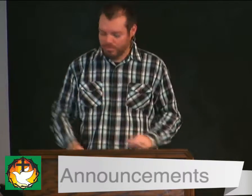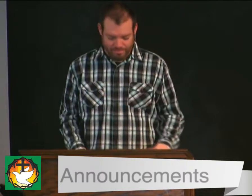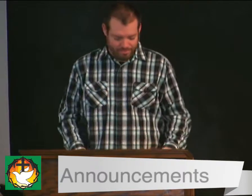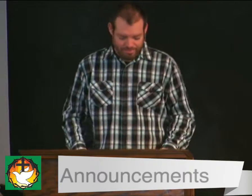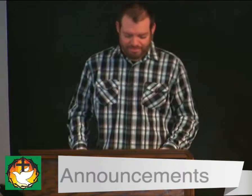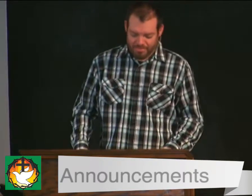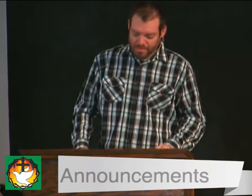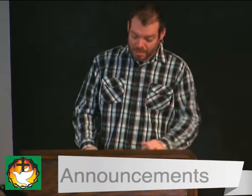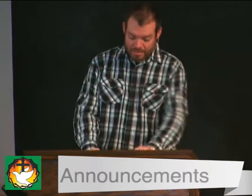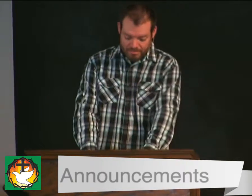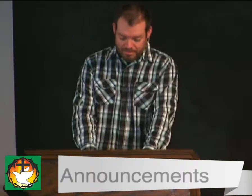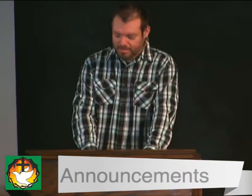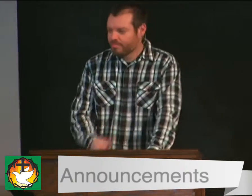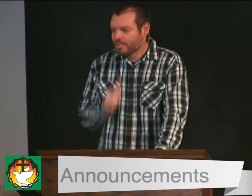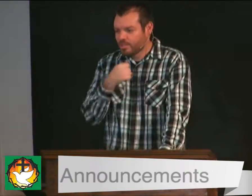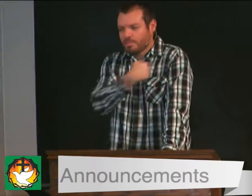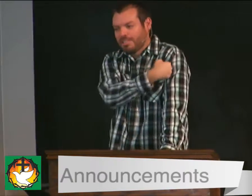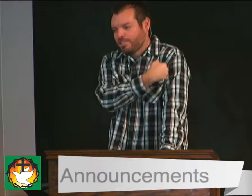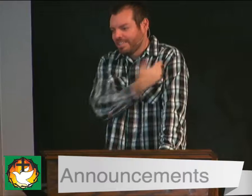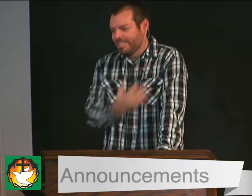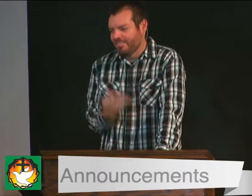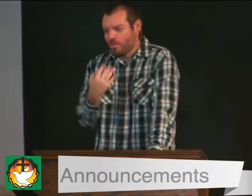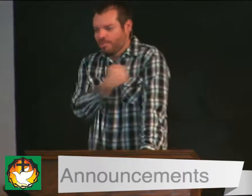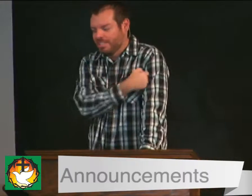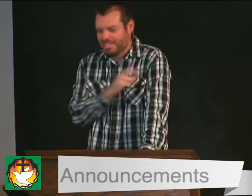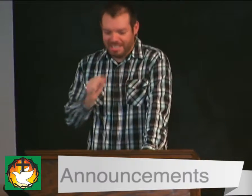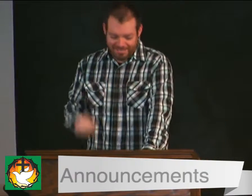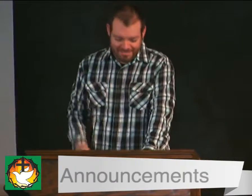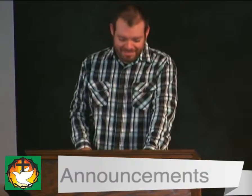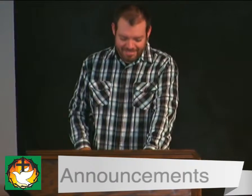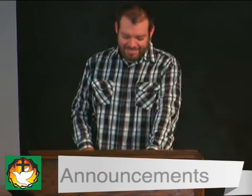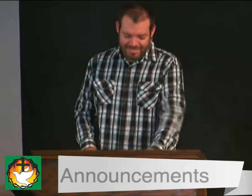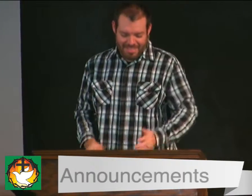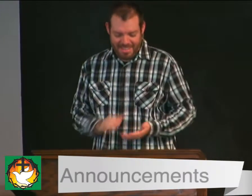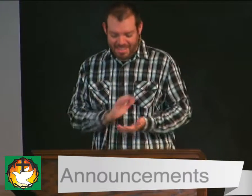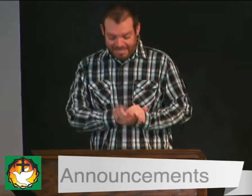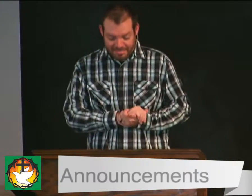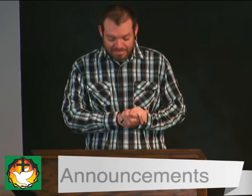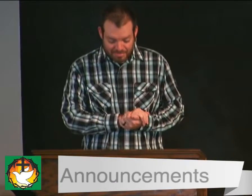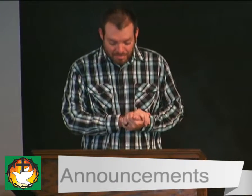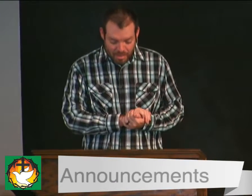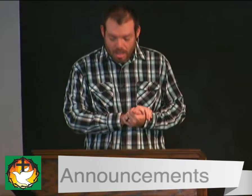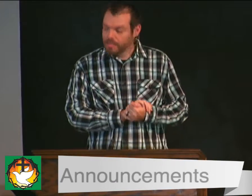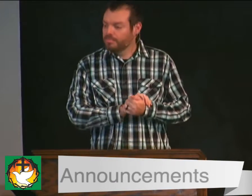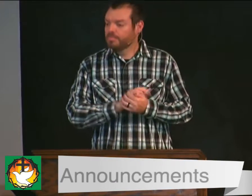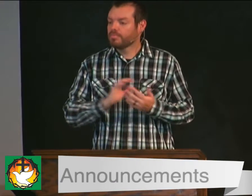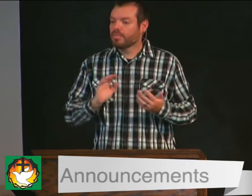you. We don't do the punches here, 4 punches now.